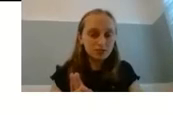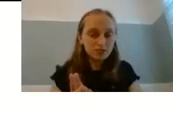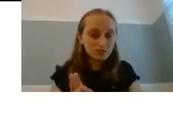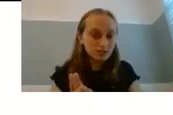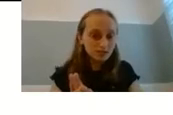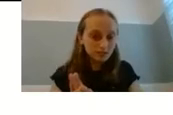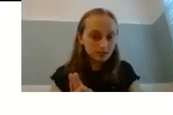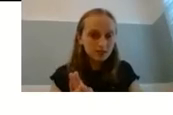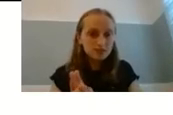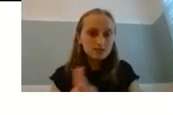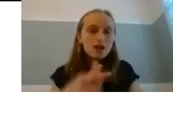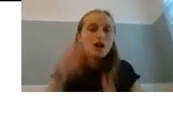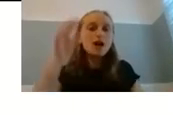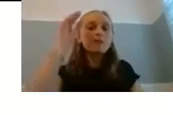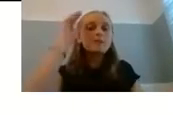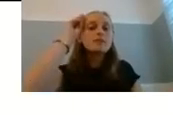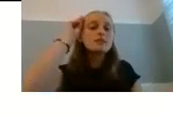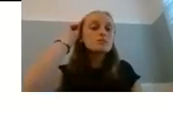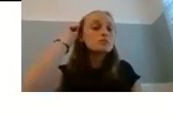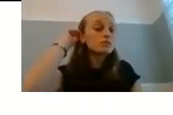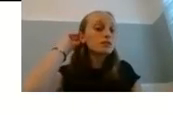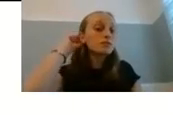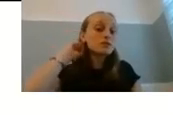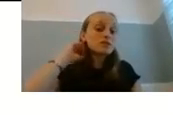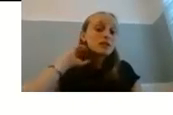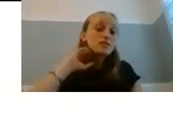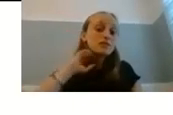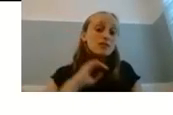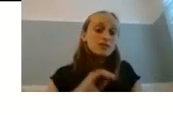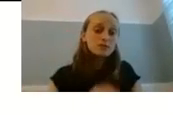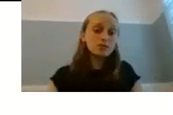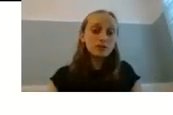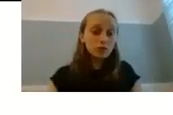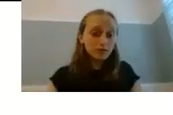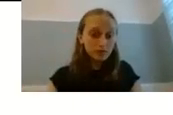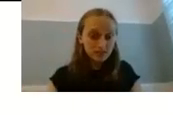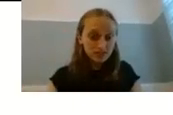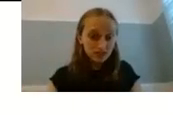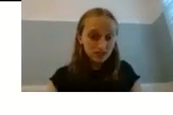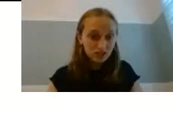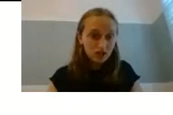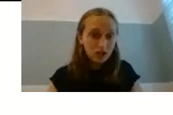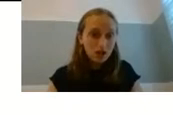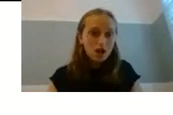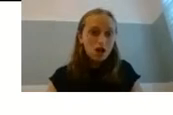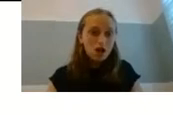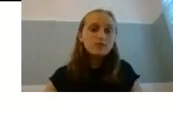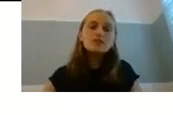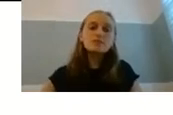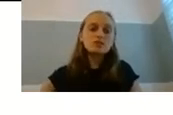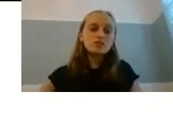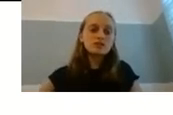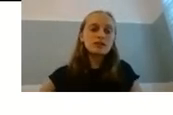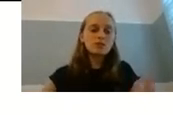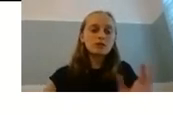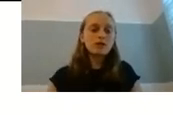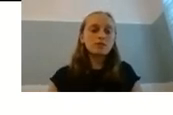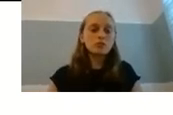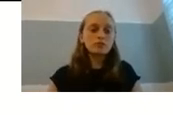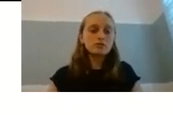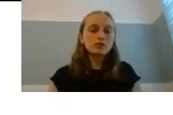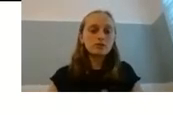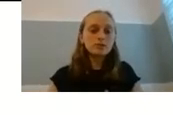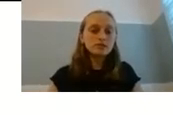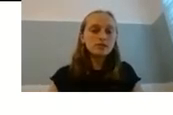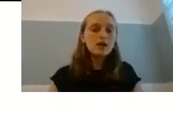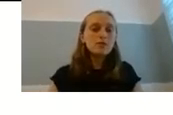rights of persons with disabilities um and this was really important to giving the deaf community more representation one thing to mention here is that when um Lauren